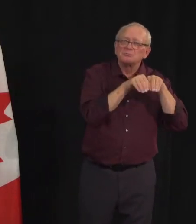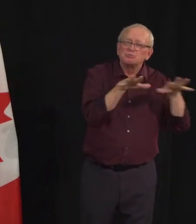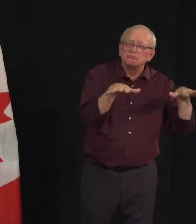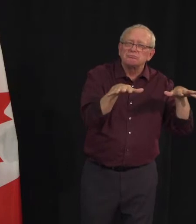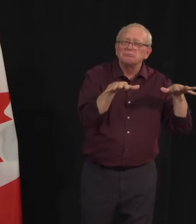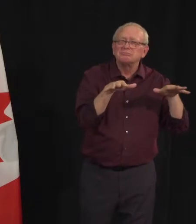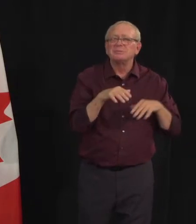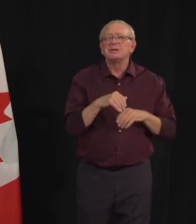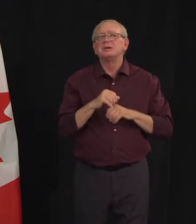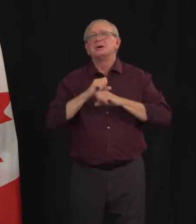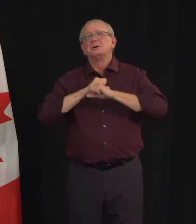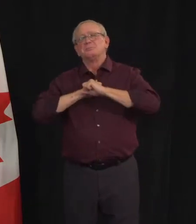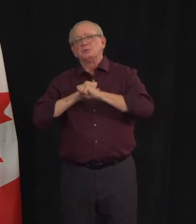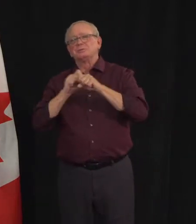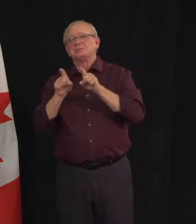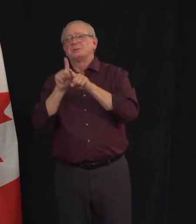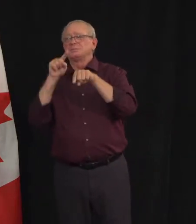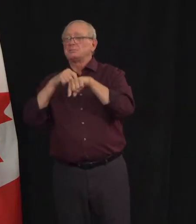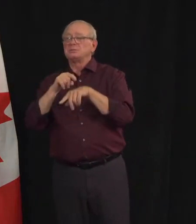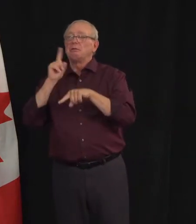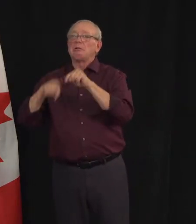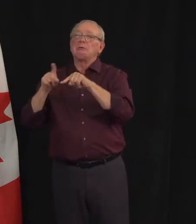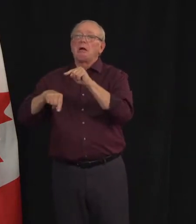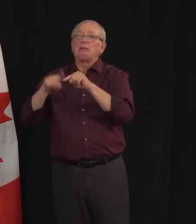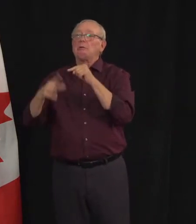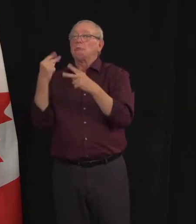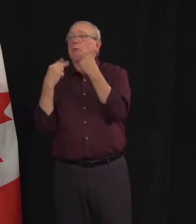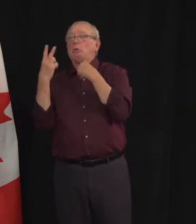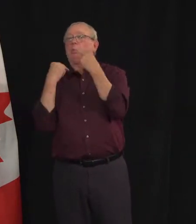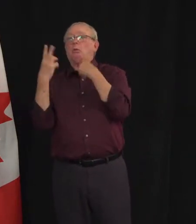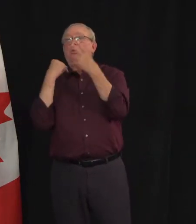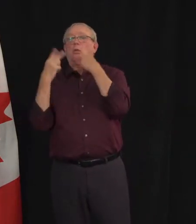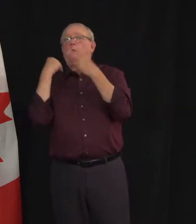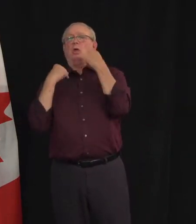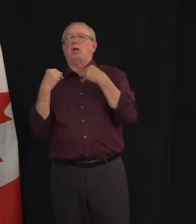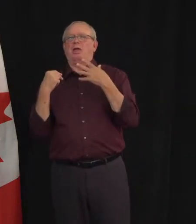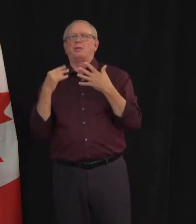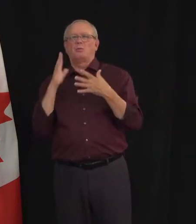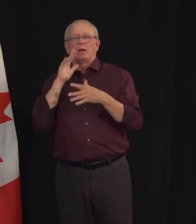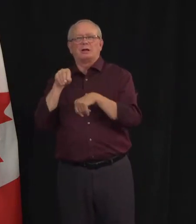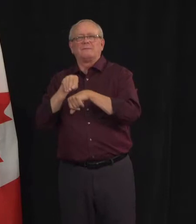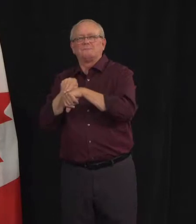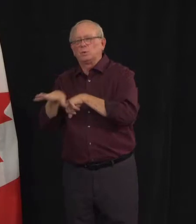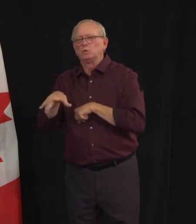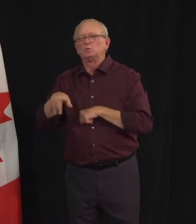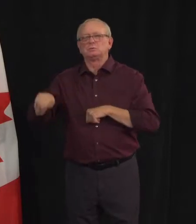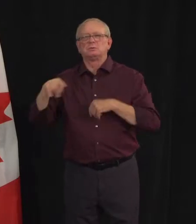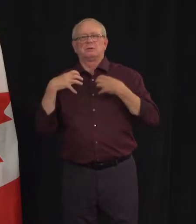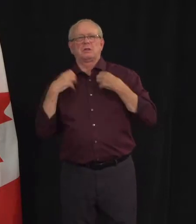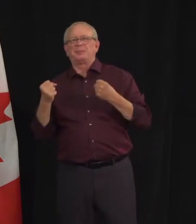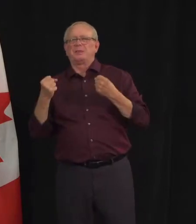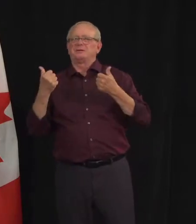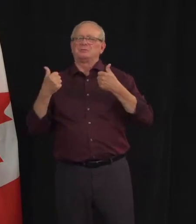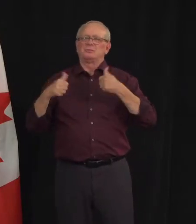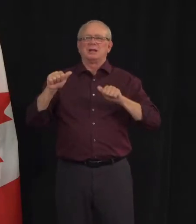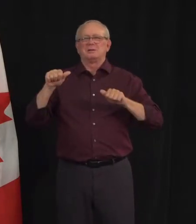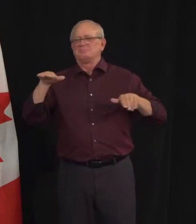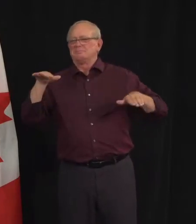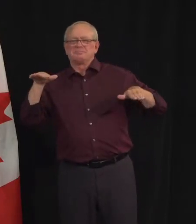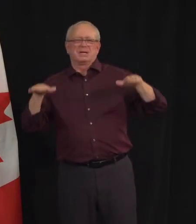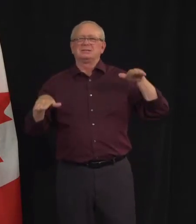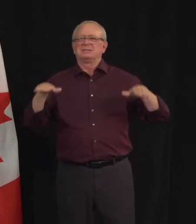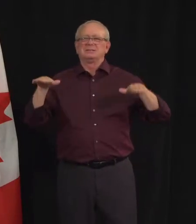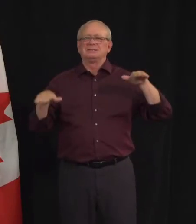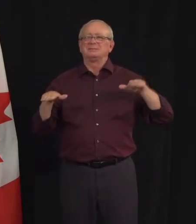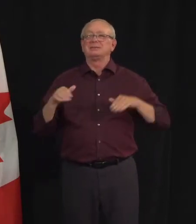harms that come from shutting down essential parts of our society. The Canadian Pediatric Society, the American